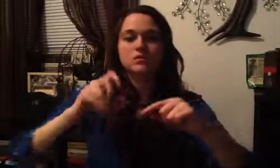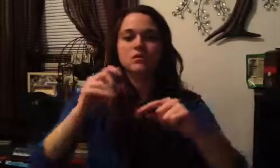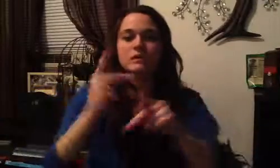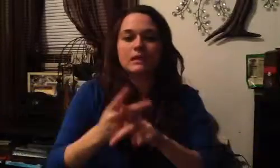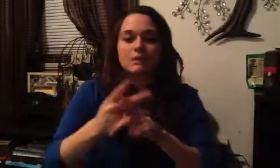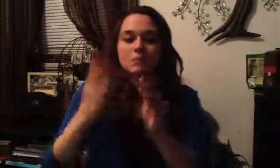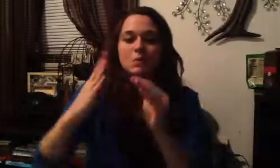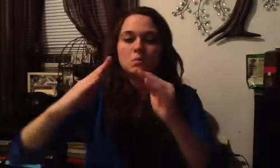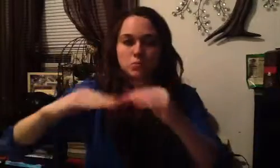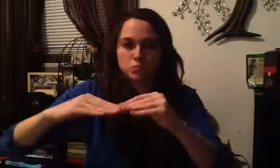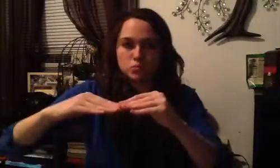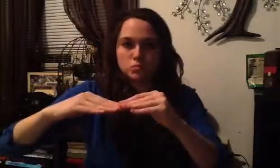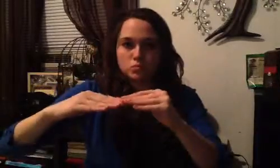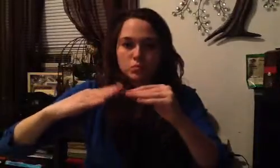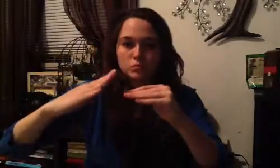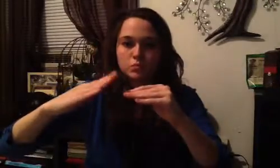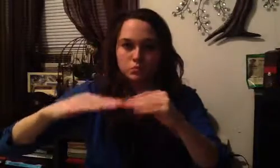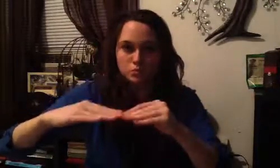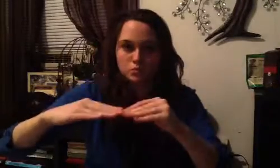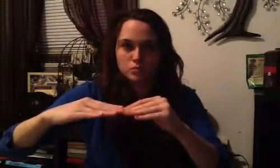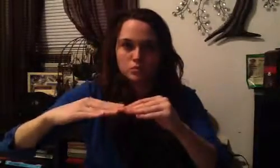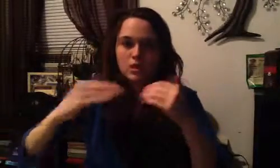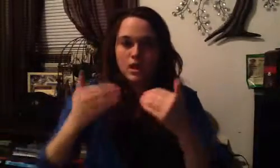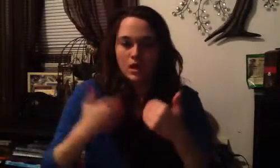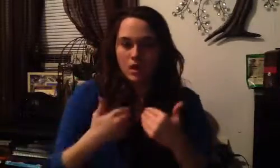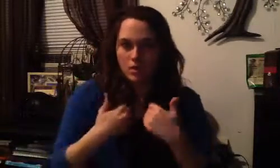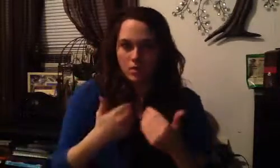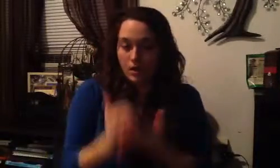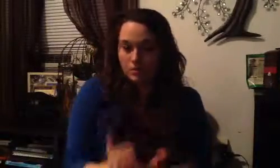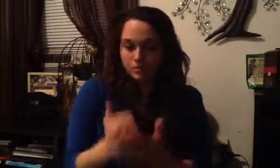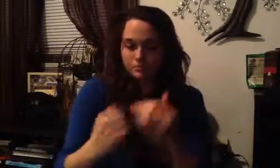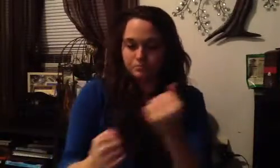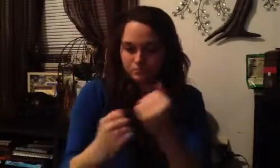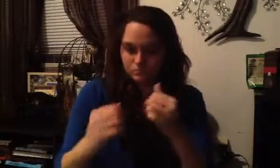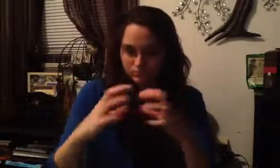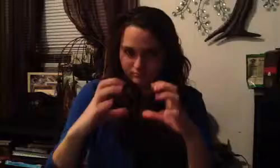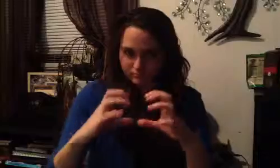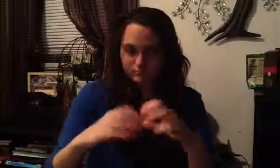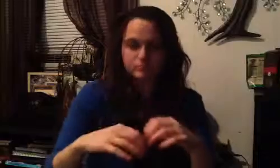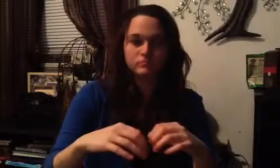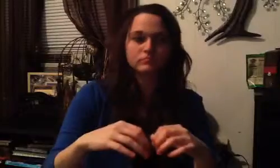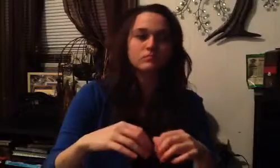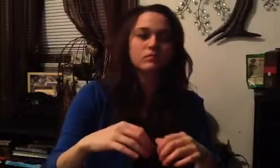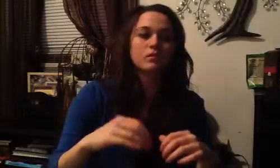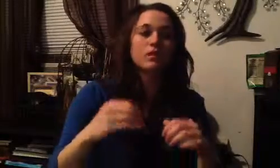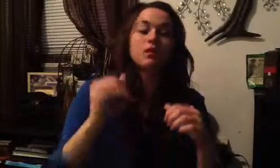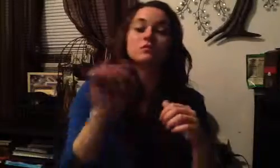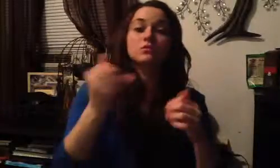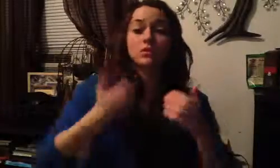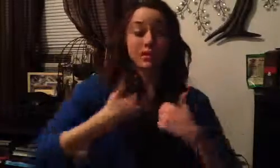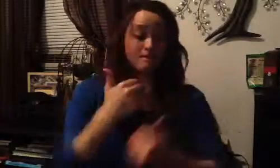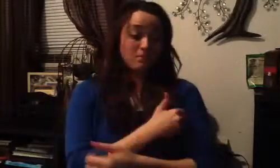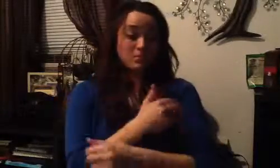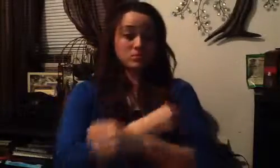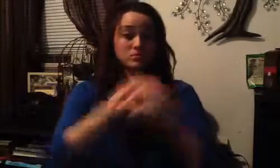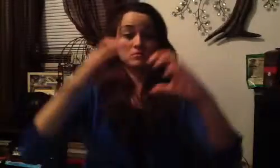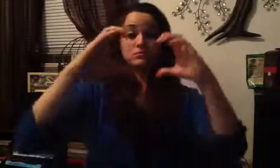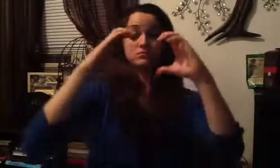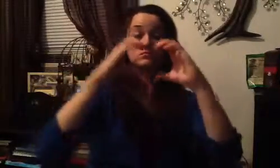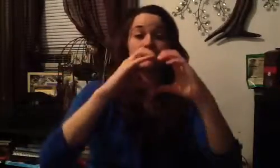murmur. Okay? The muscles that you find in the atrium, these are called pectinate muscles. In the ventricles, they're called